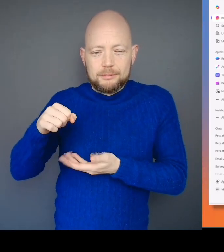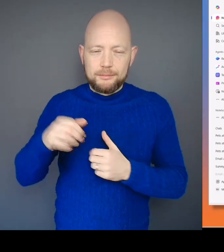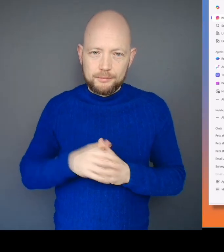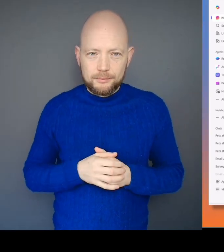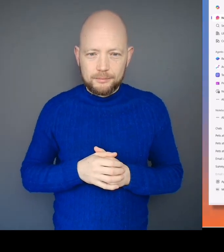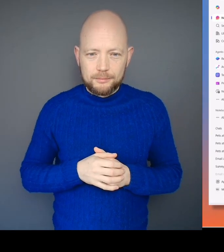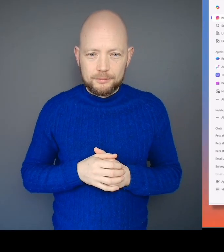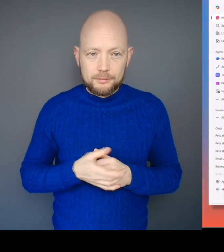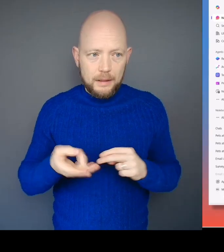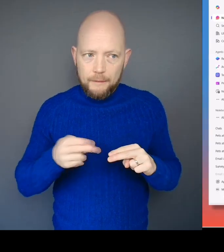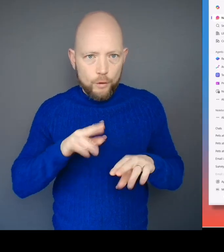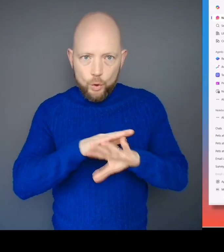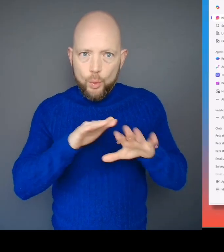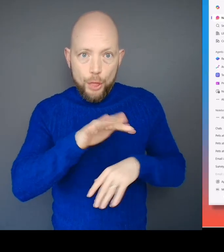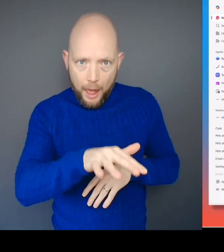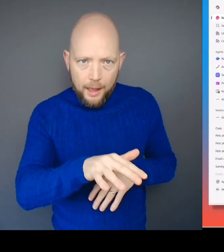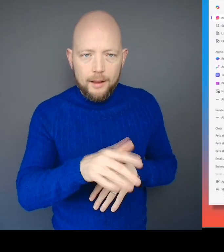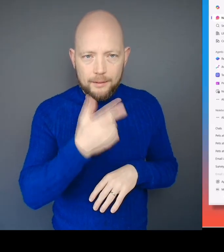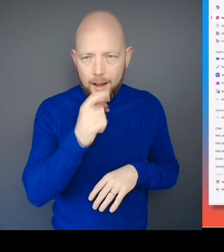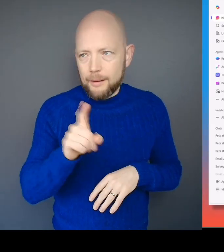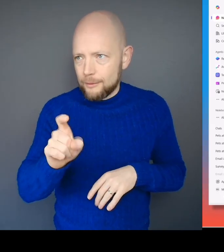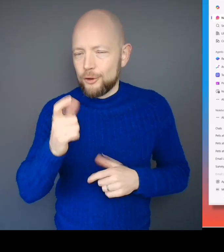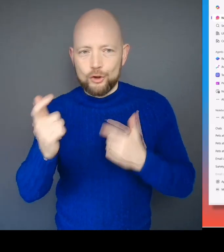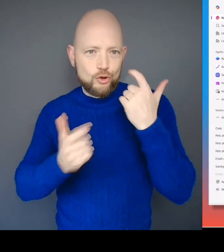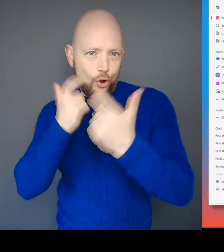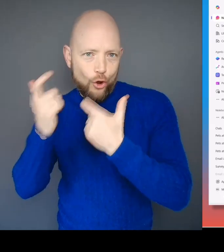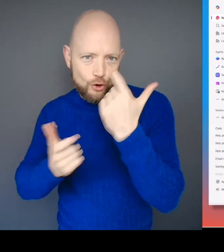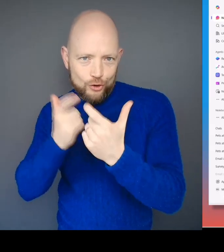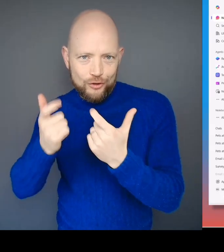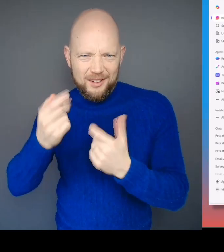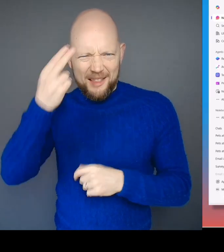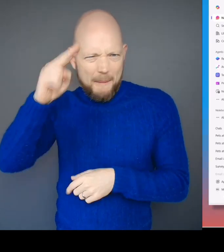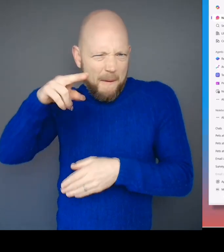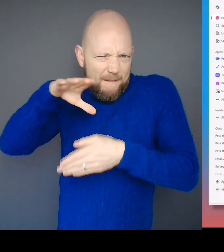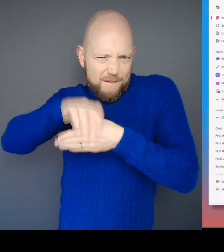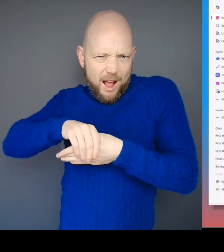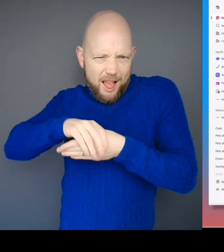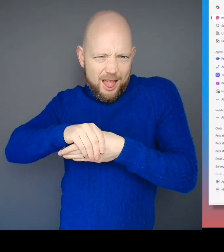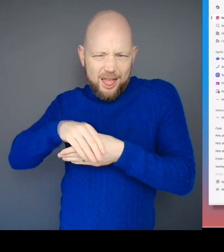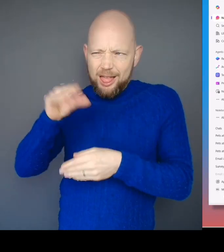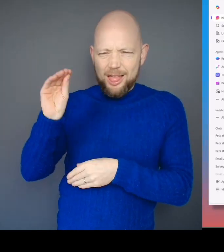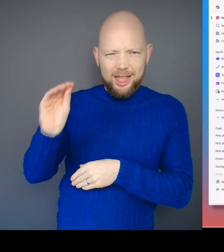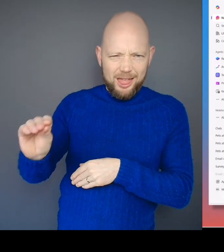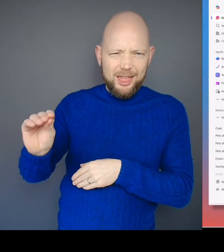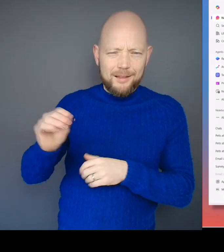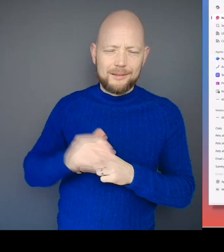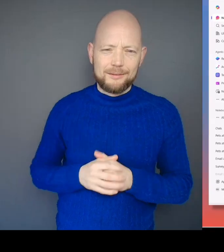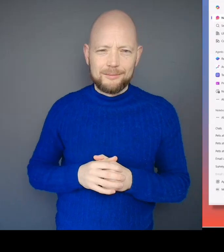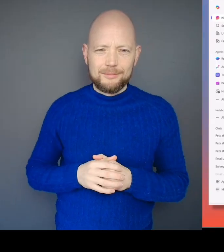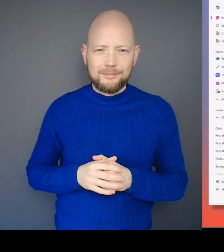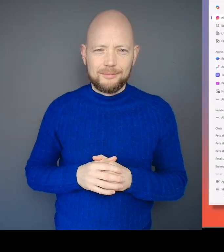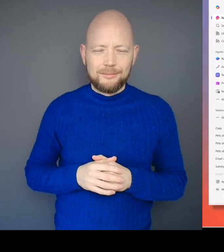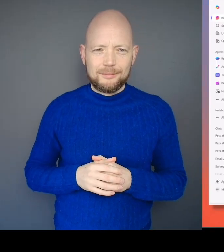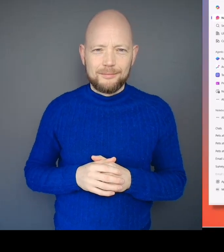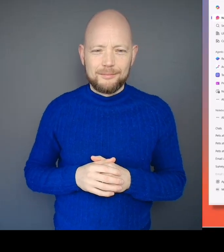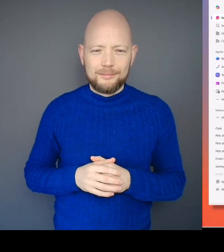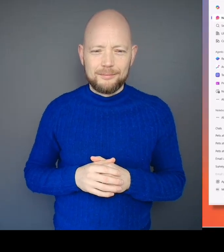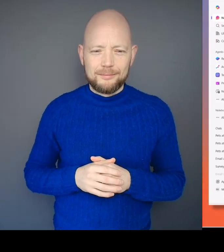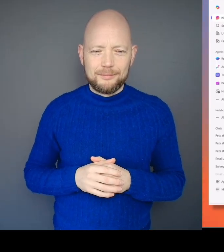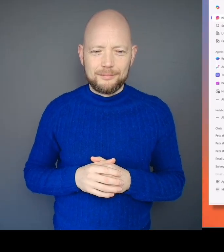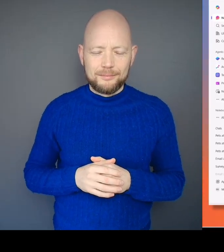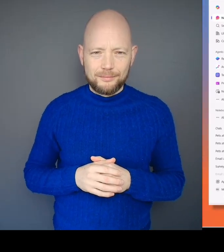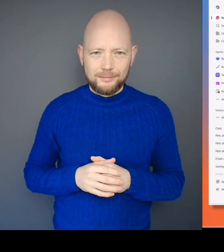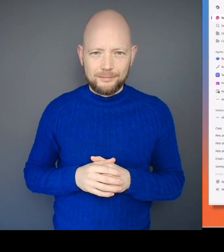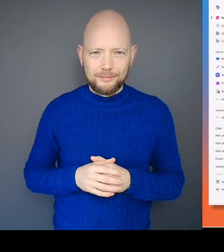budget, for instance. If that wasn't there, then you can search for it here. So if you know what the file is called, you can say, just